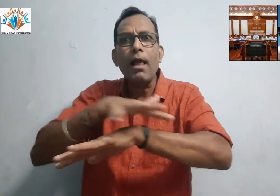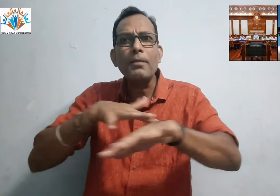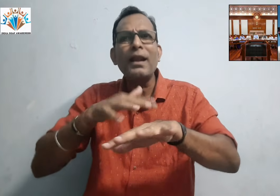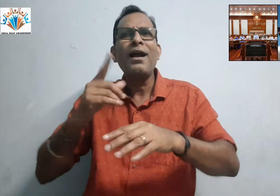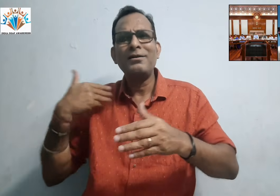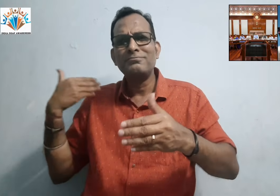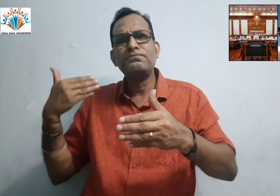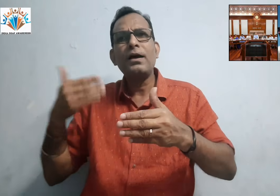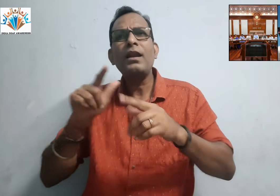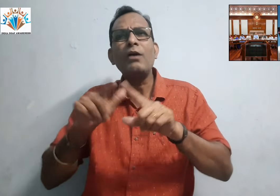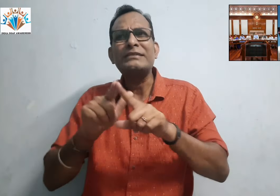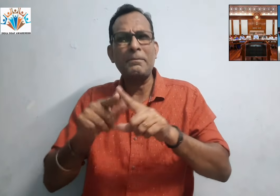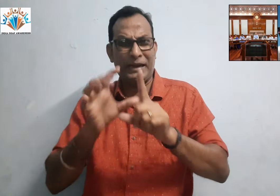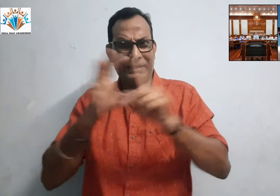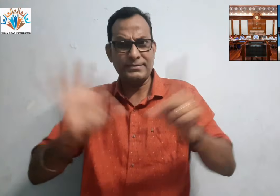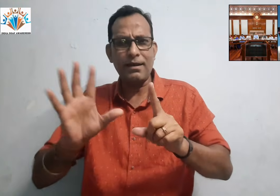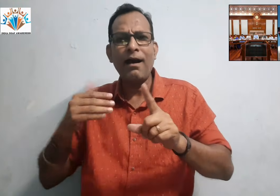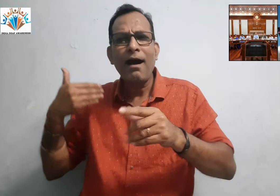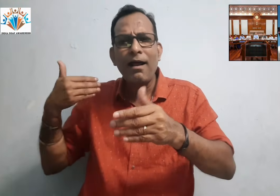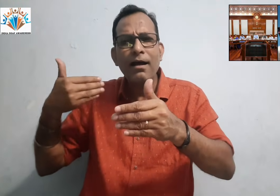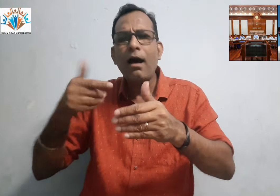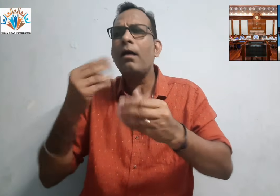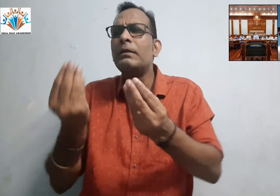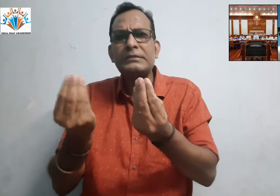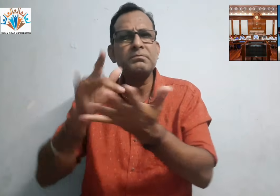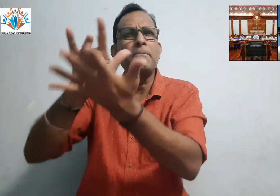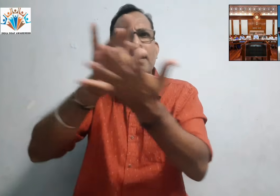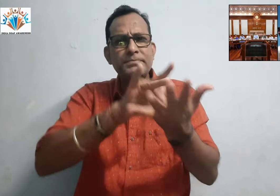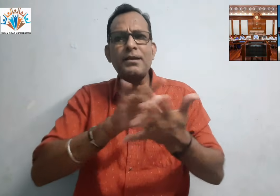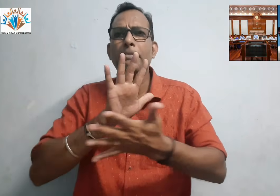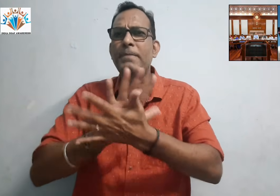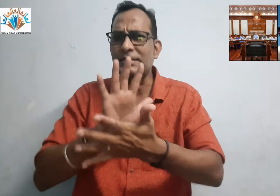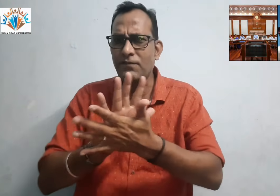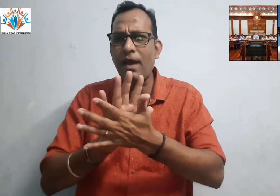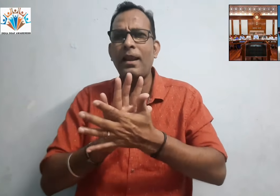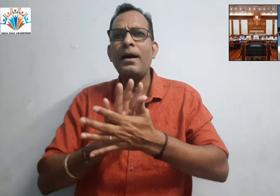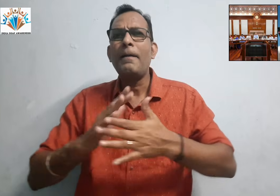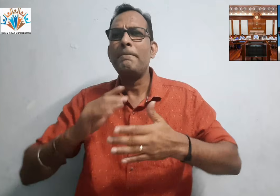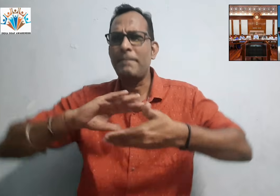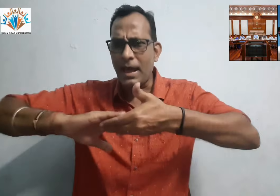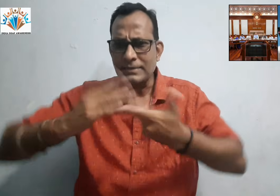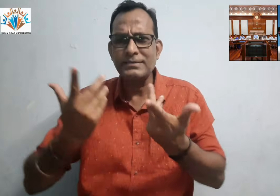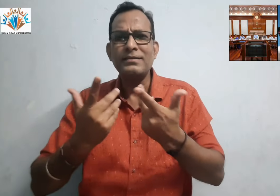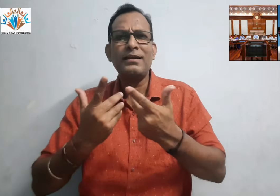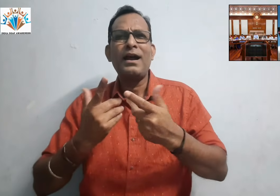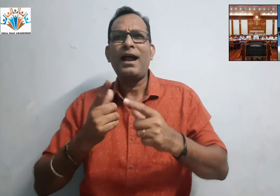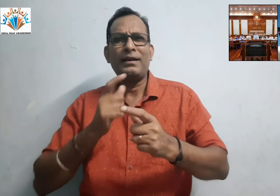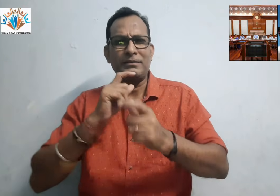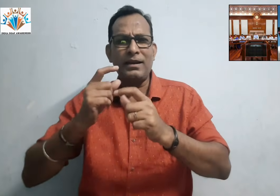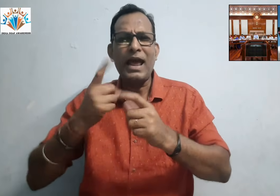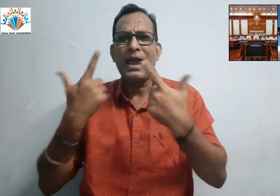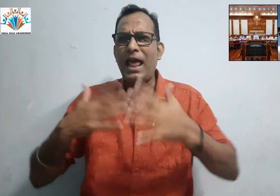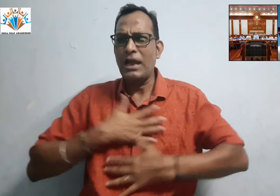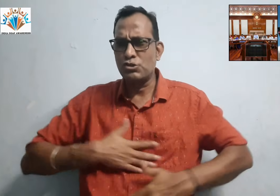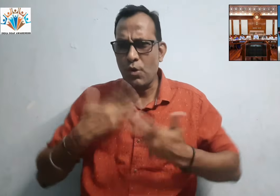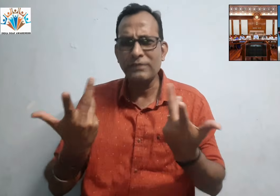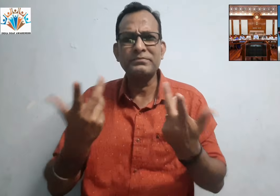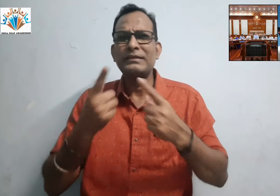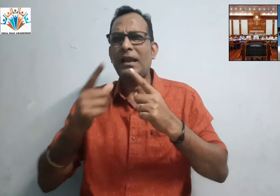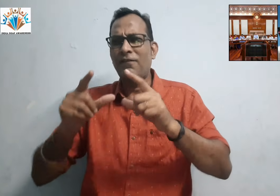1991 now same picture first time marriage and swim and